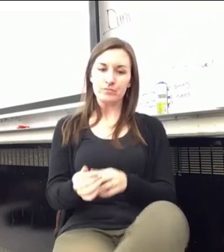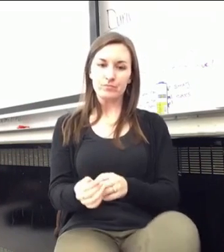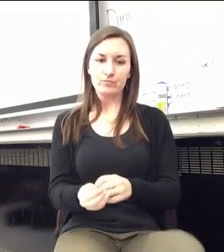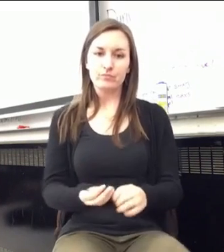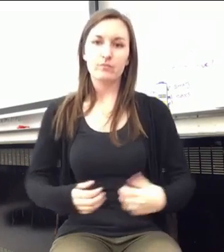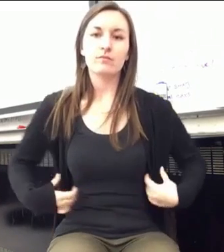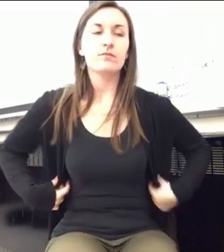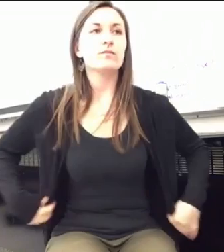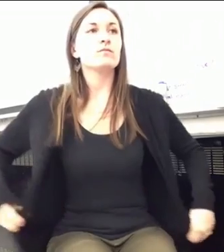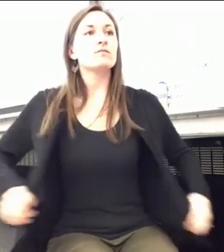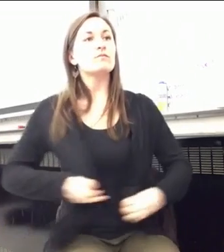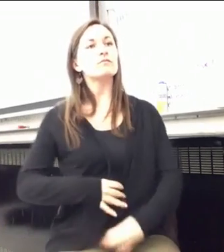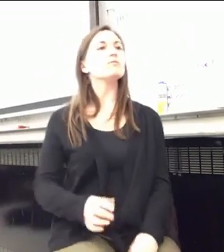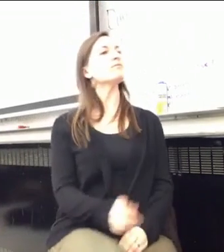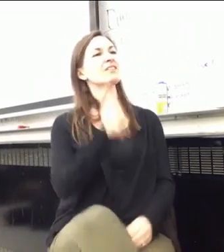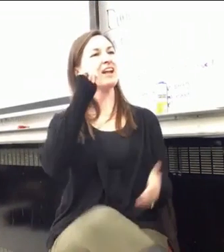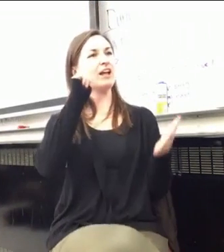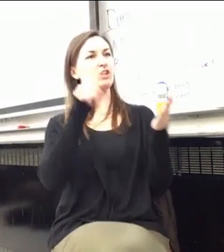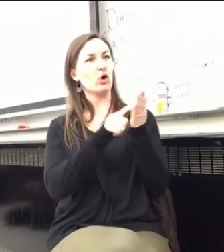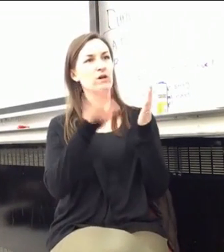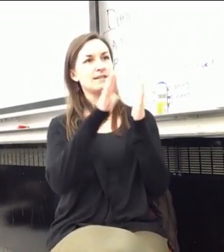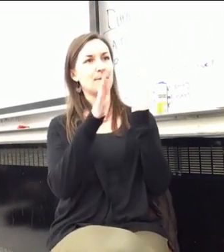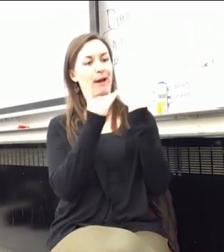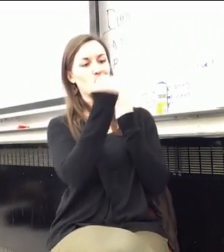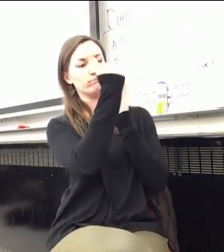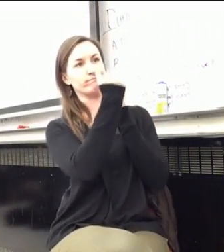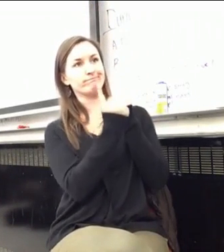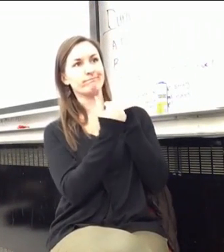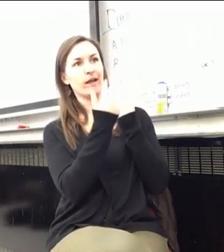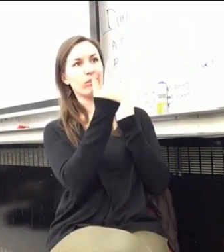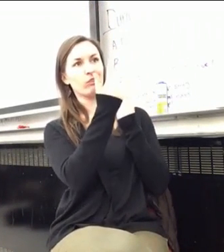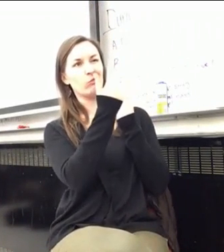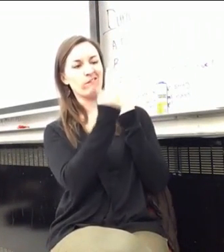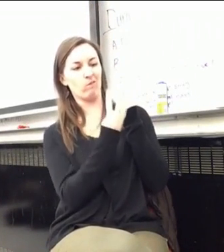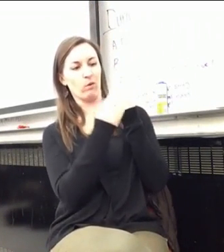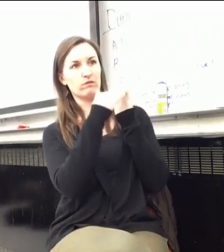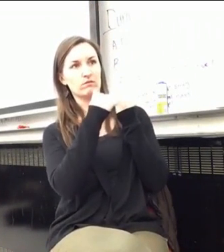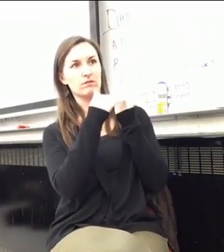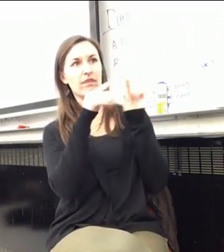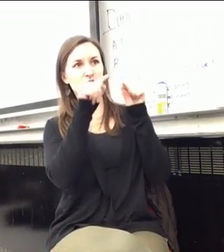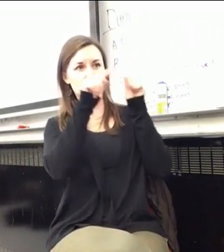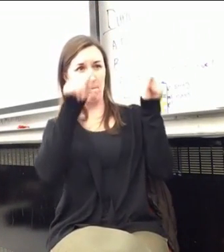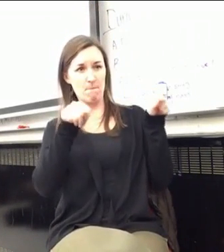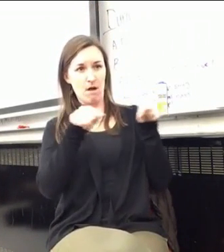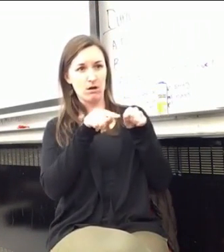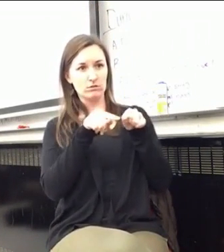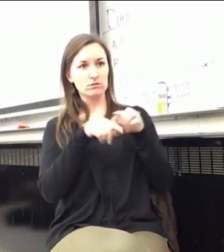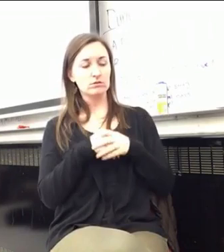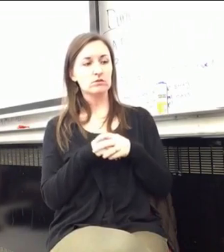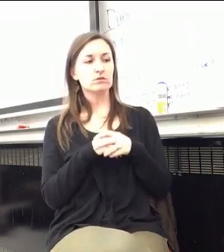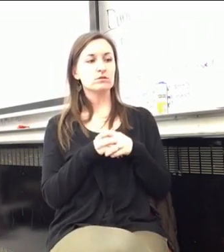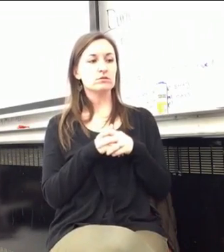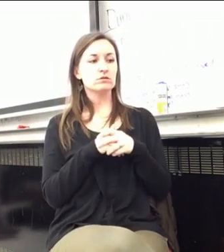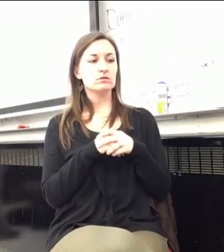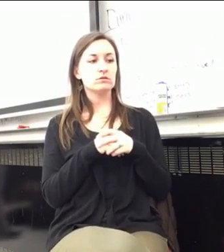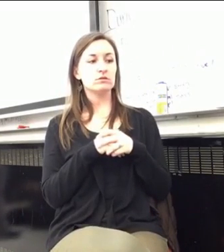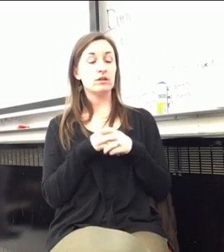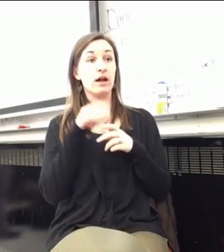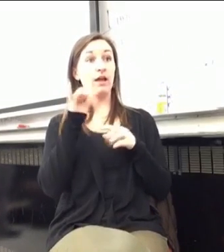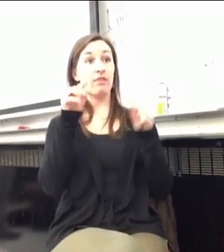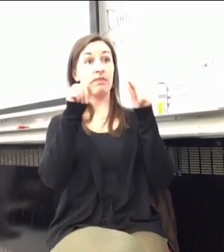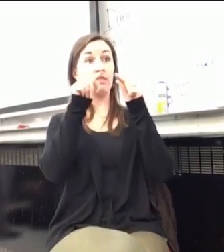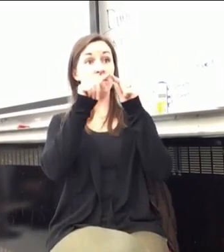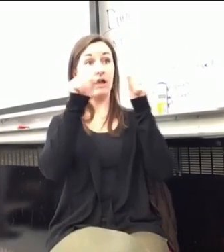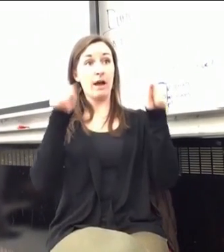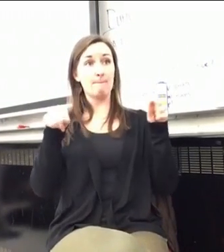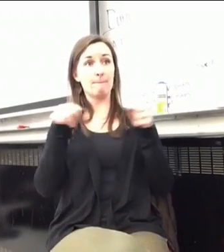and you will notice about 3/4 of the way down, there is a box. Okay? This box goes over